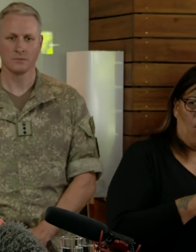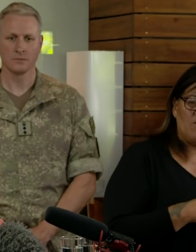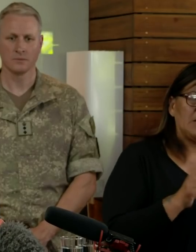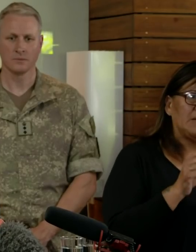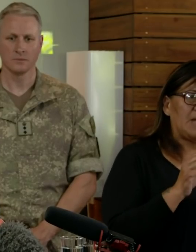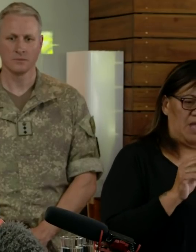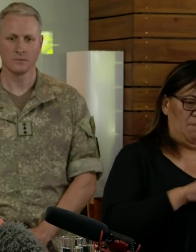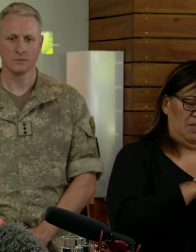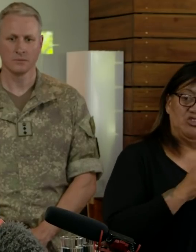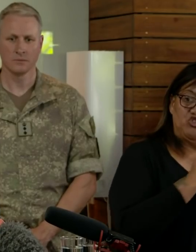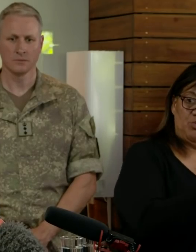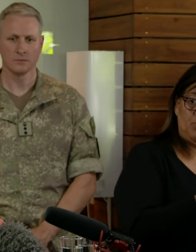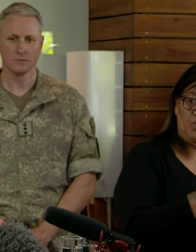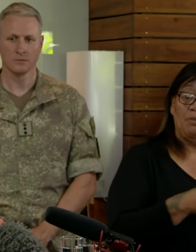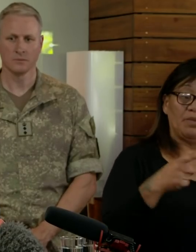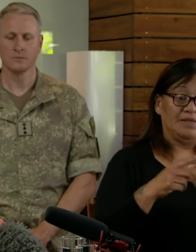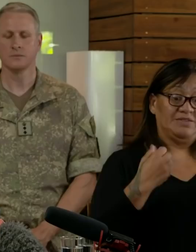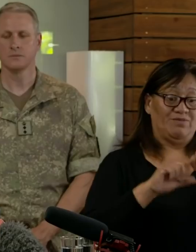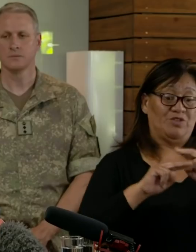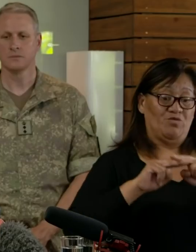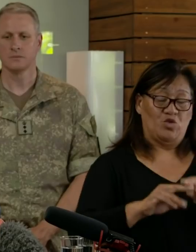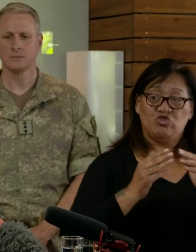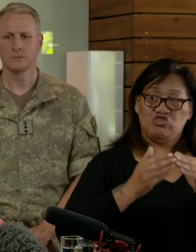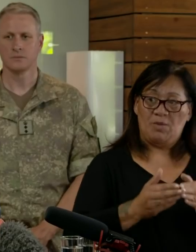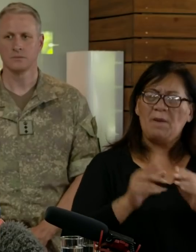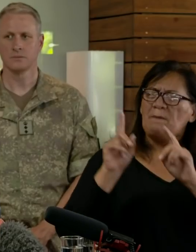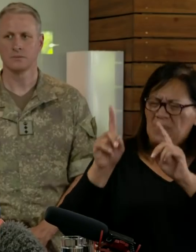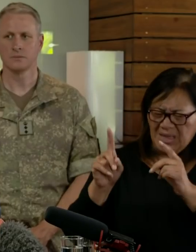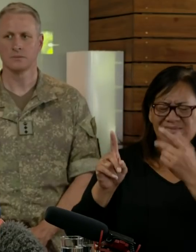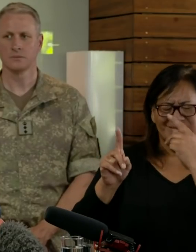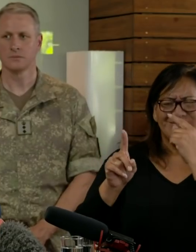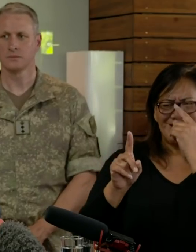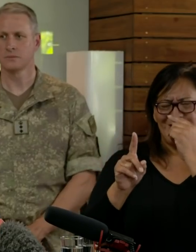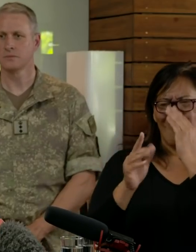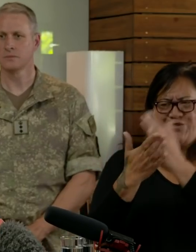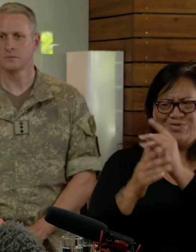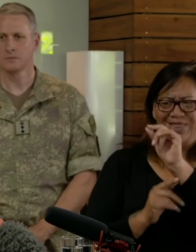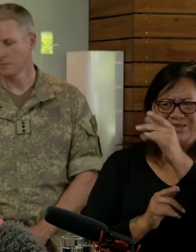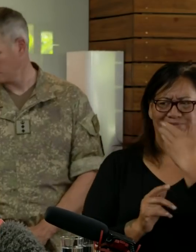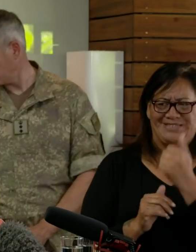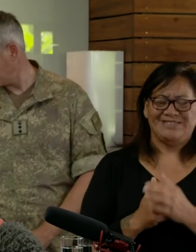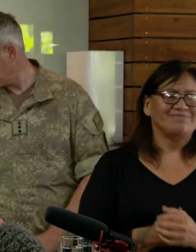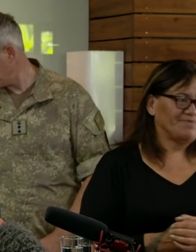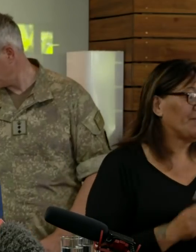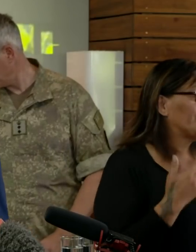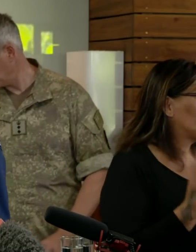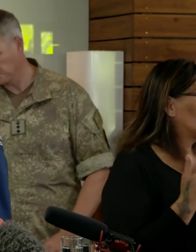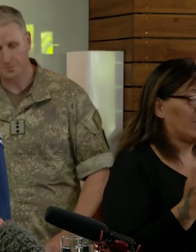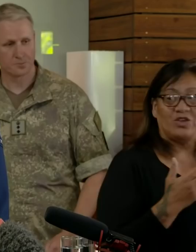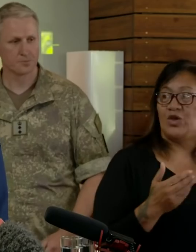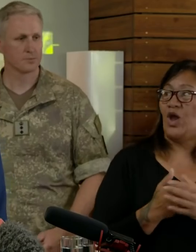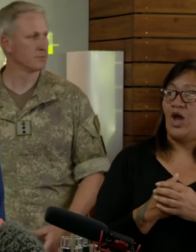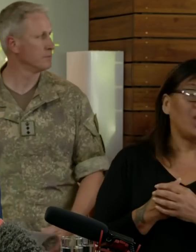vessels from New Zealand Defence Force. But can I confirm that to you later on? Thank you. And